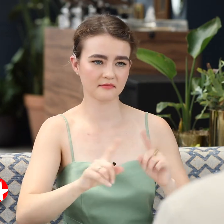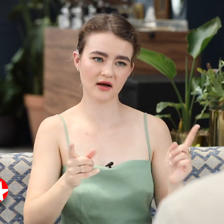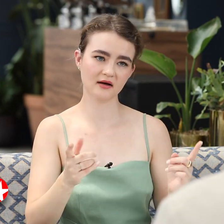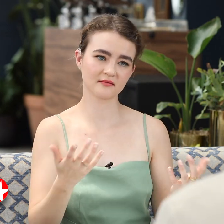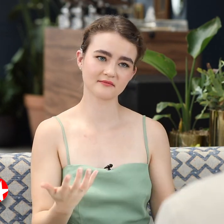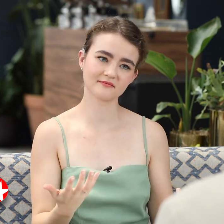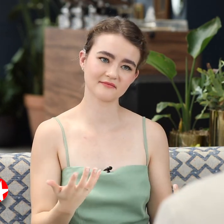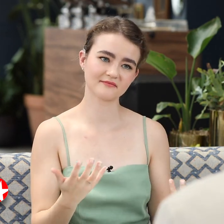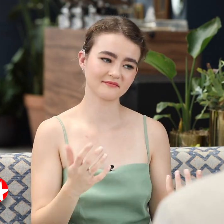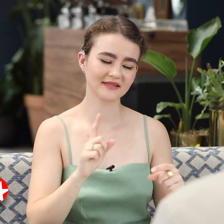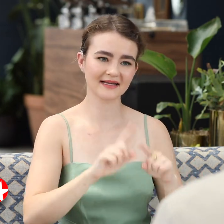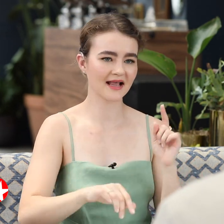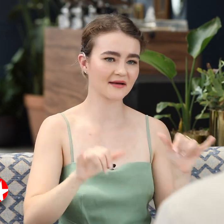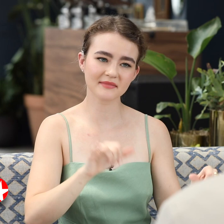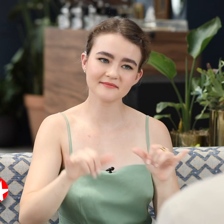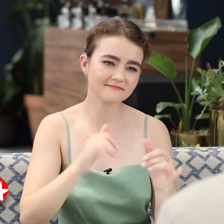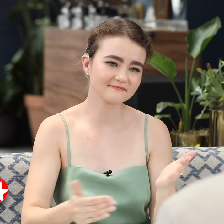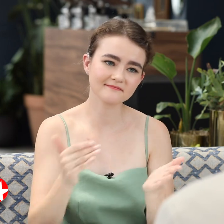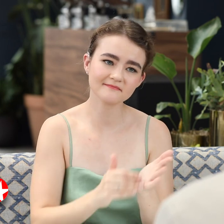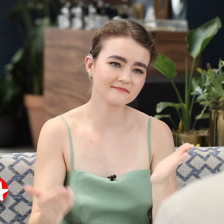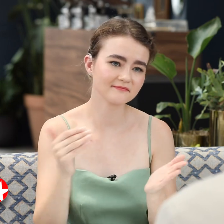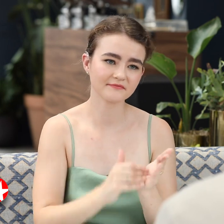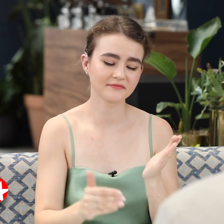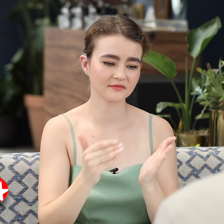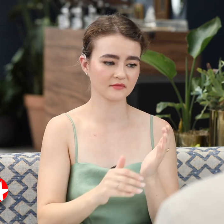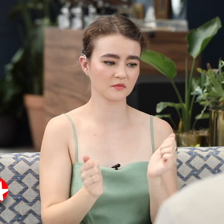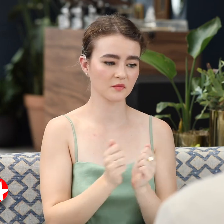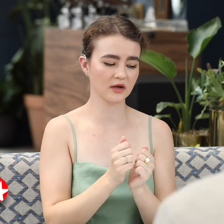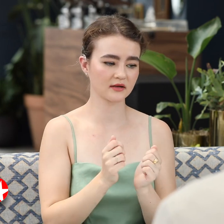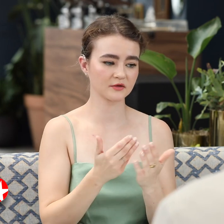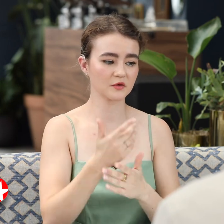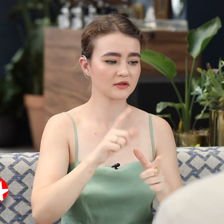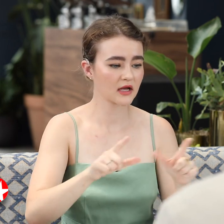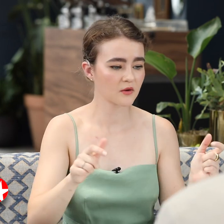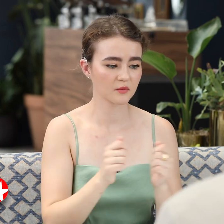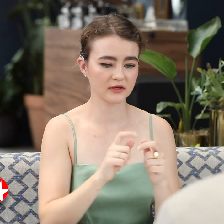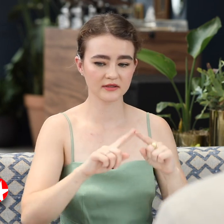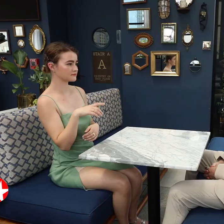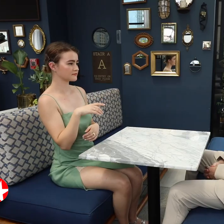can understand that fear, but we can't live in that fear. It's